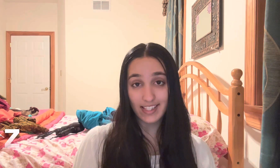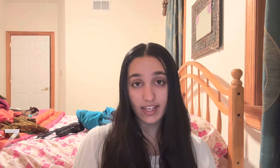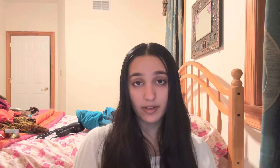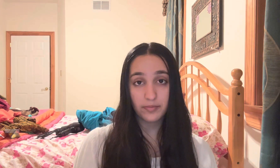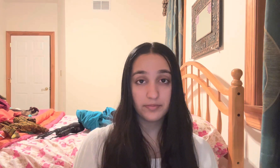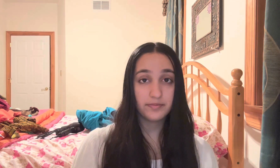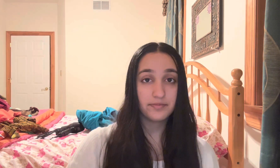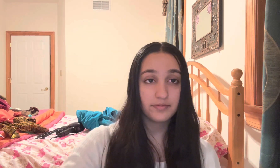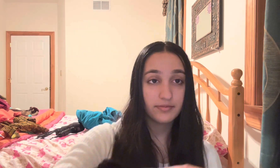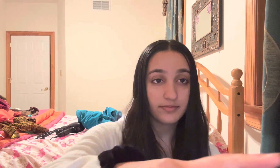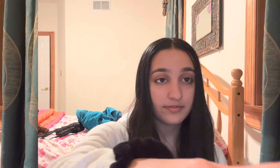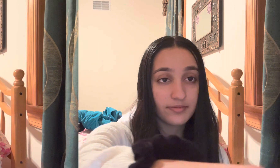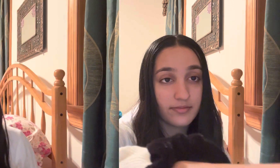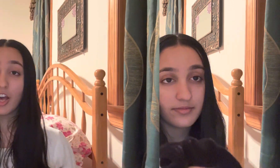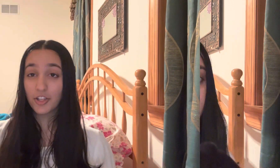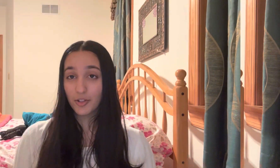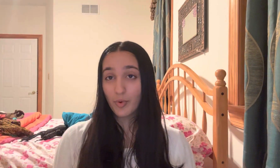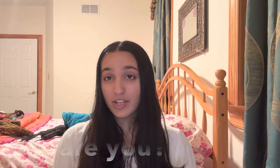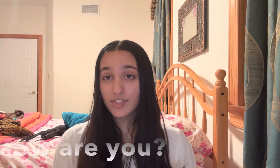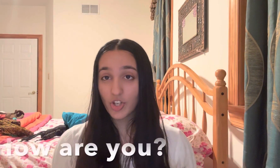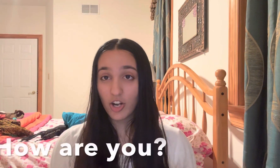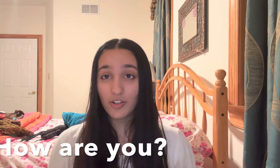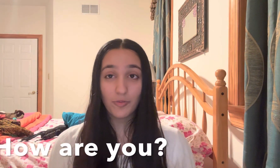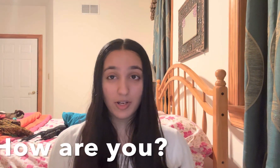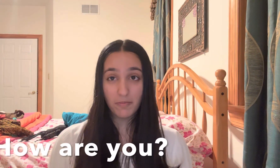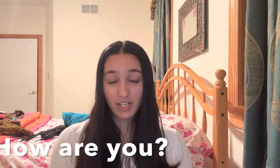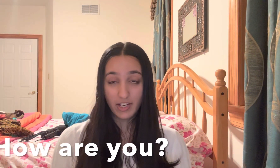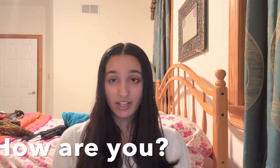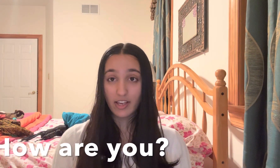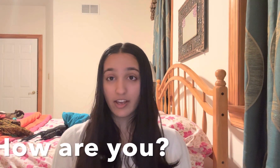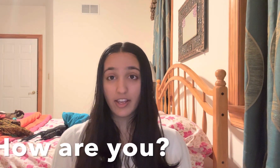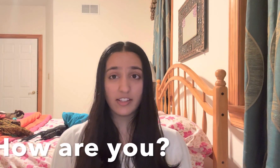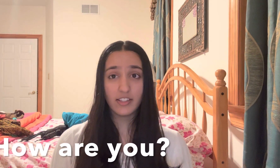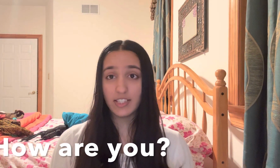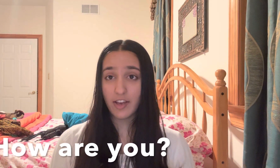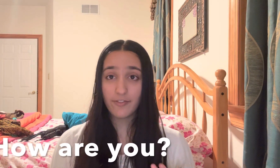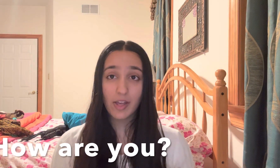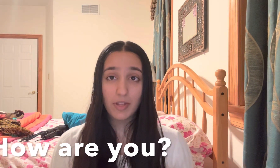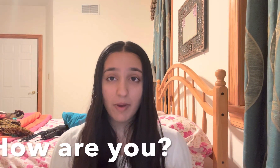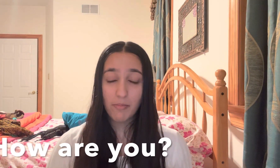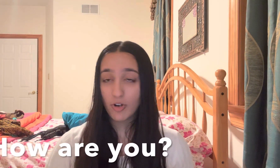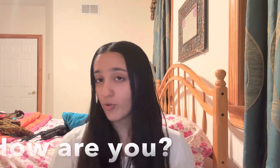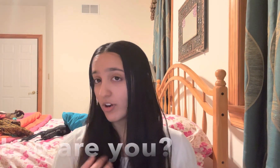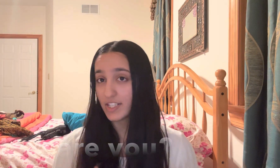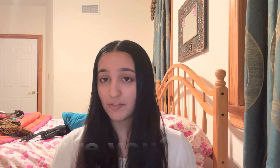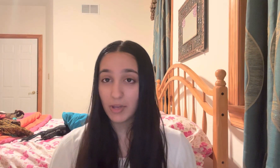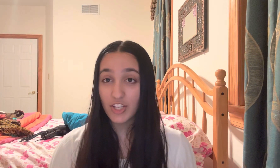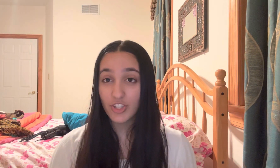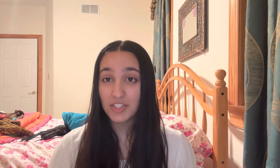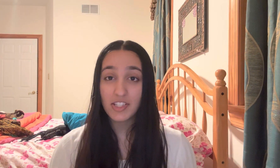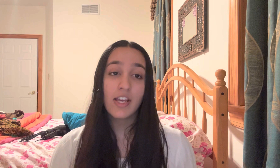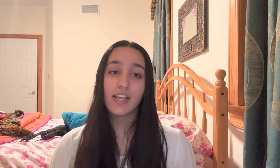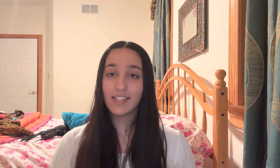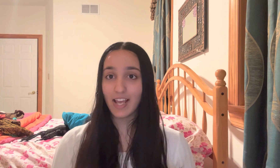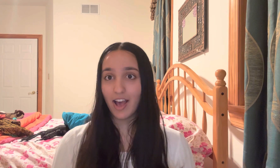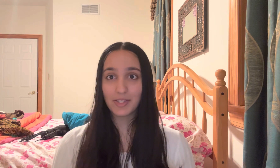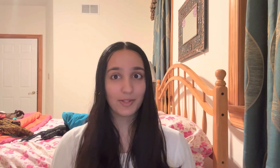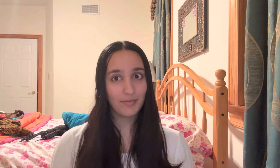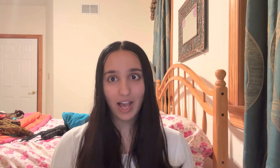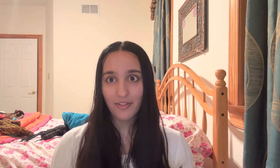Z. A good way to start when meeting a deaf family member or a deaf patient is to ask how they